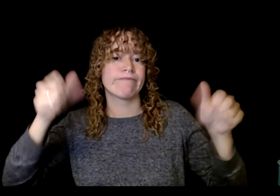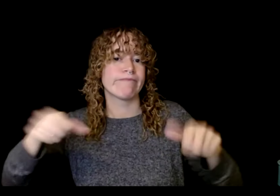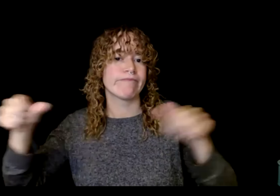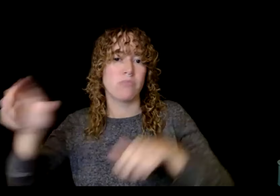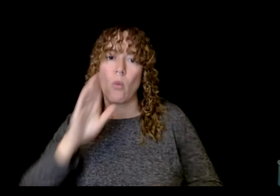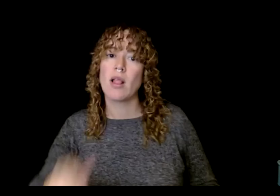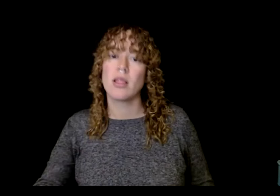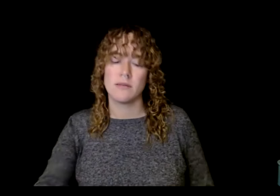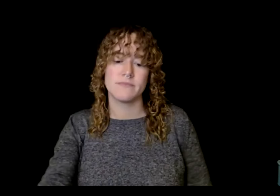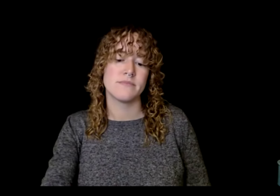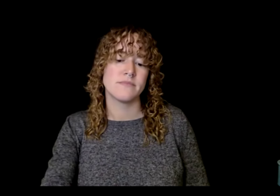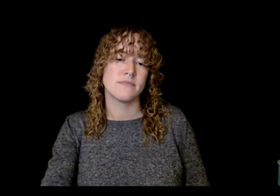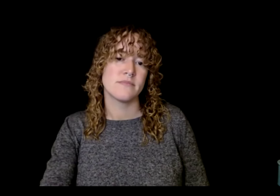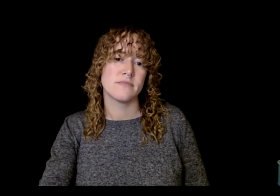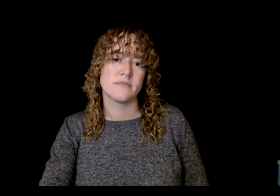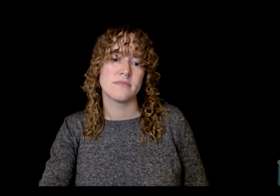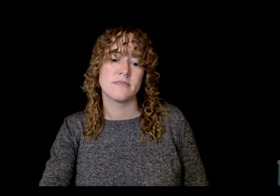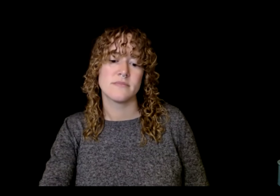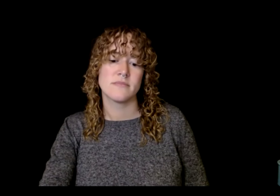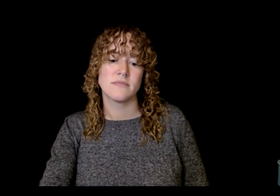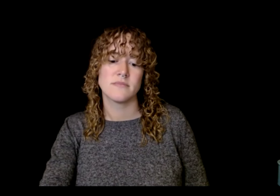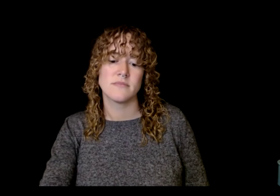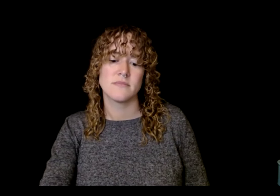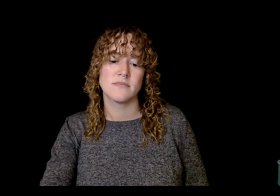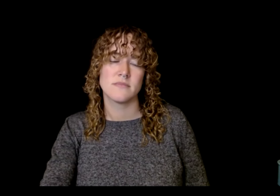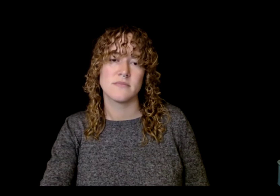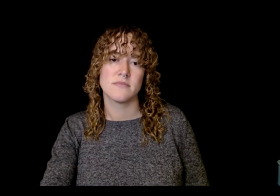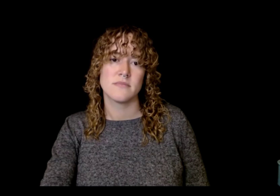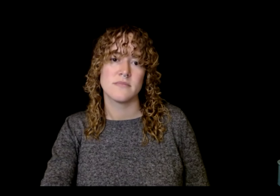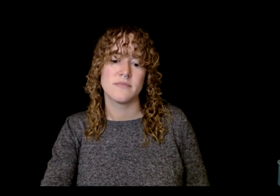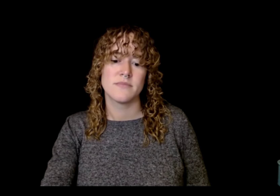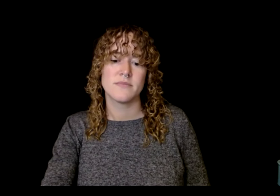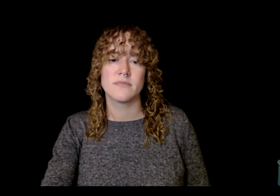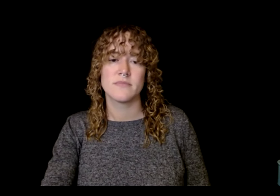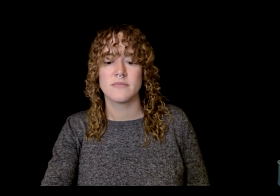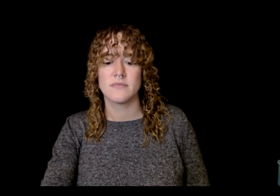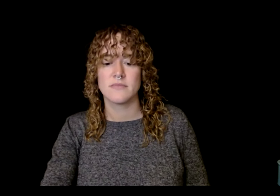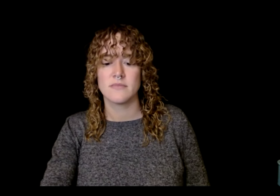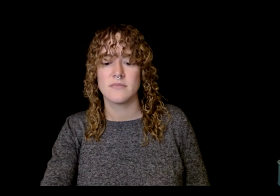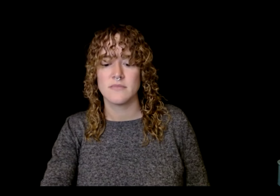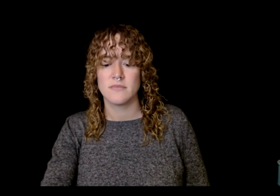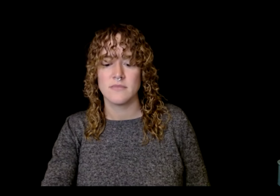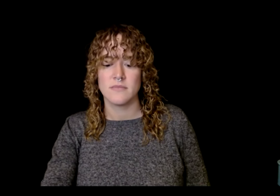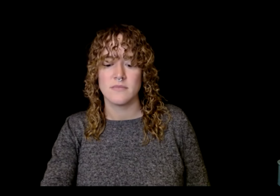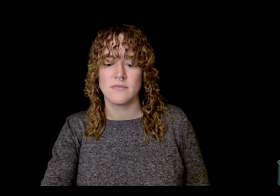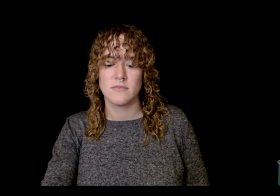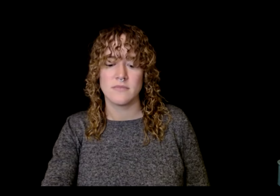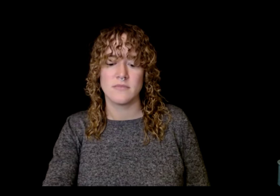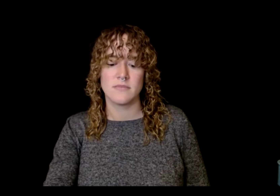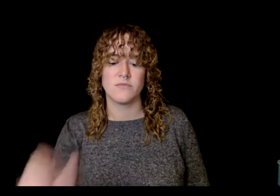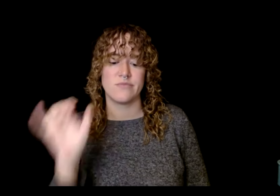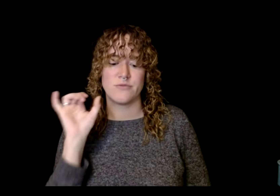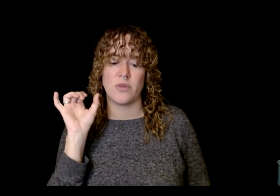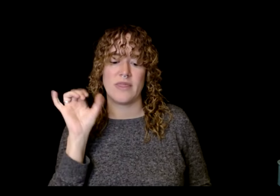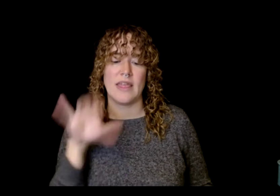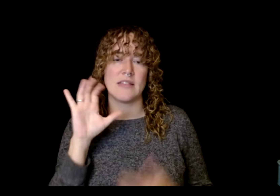any information to share. So that's really what we had. James, did I miss anything? Keep